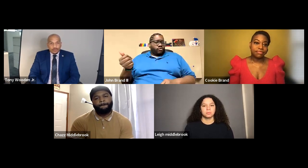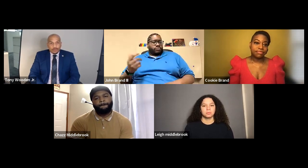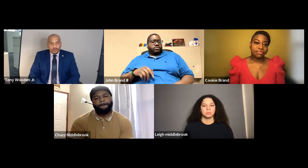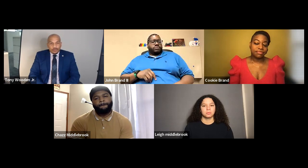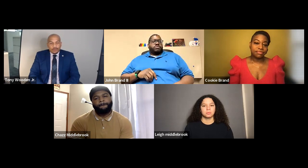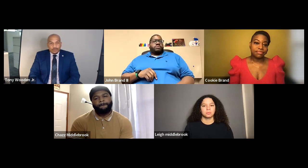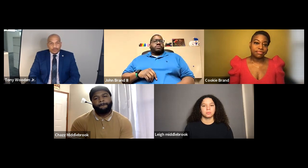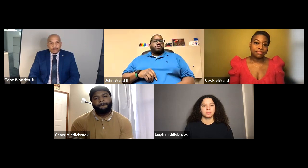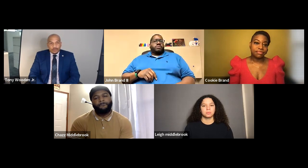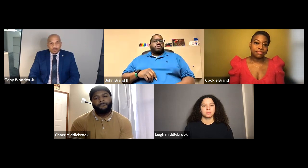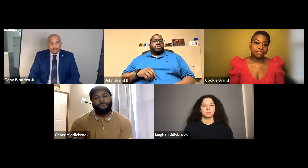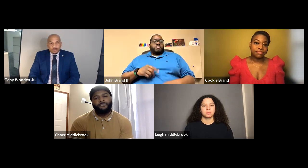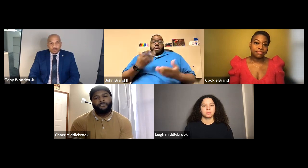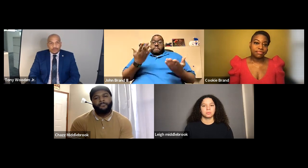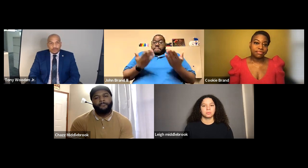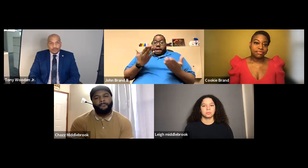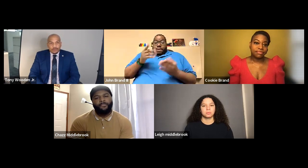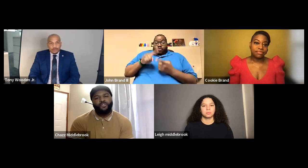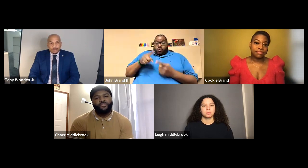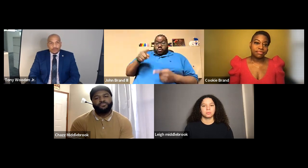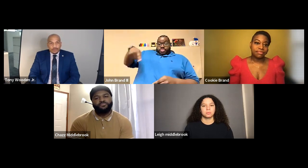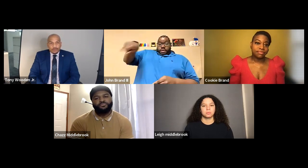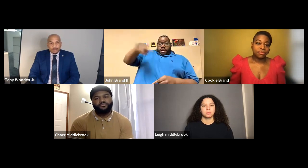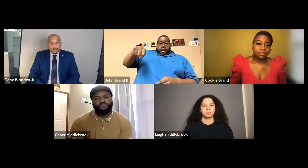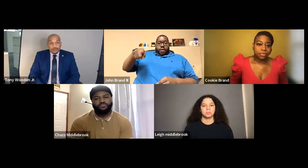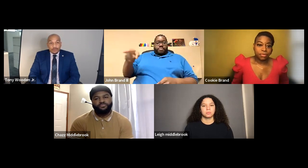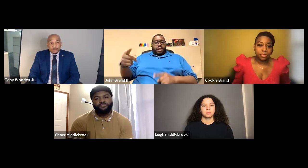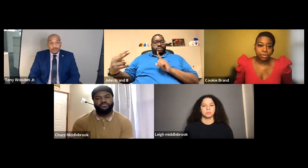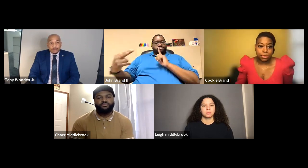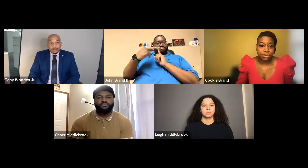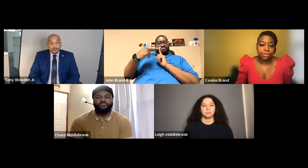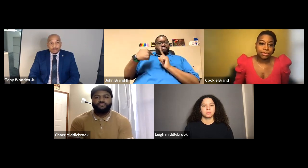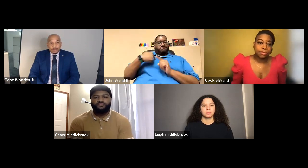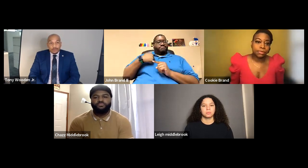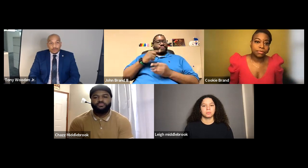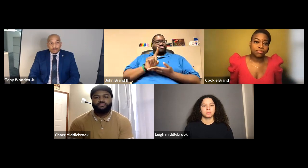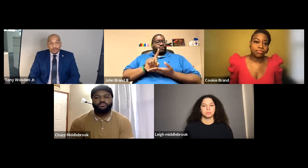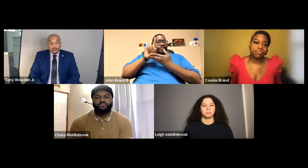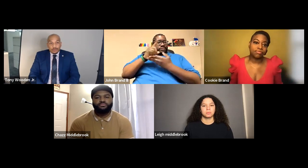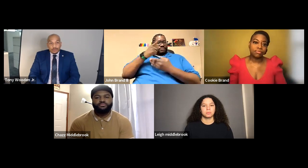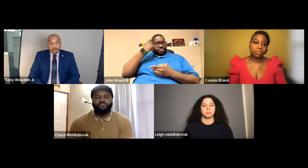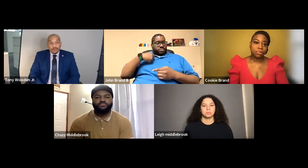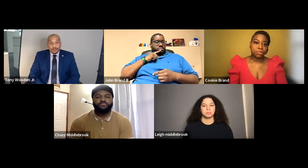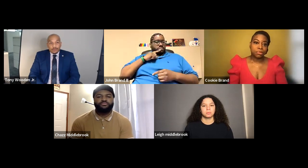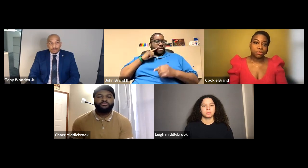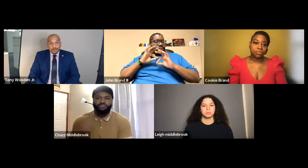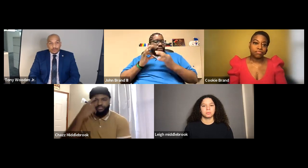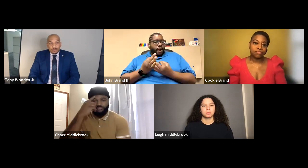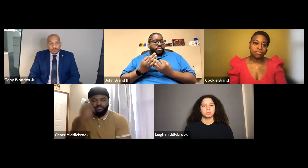than, and I also never felt the need to put others down because of our privilege. And I know sometimes maybe other